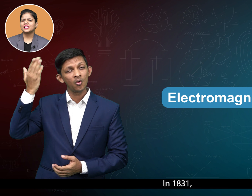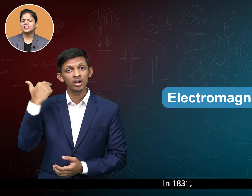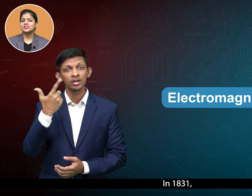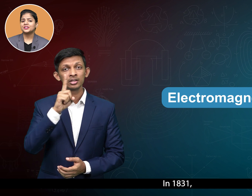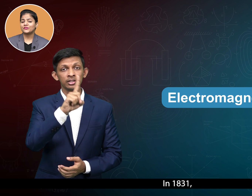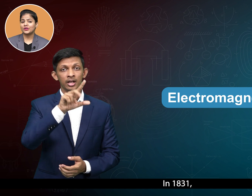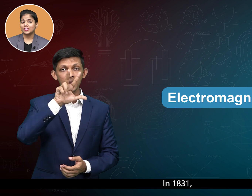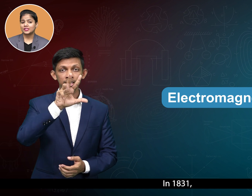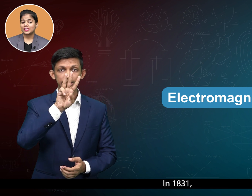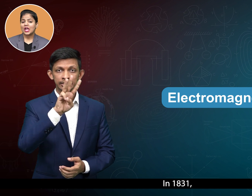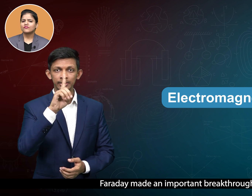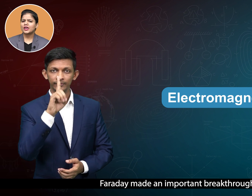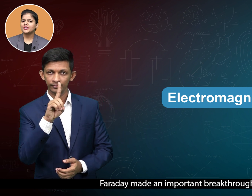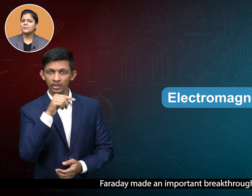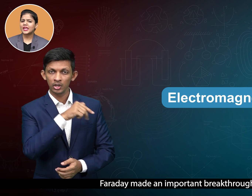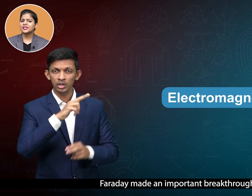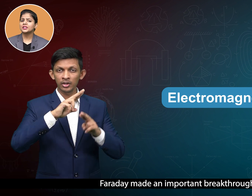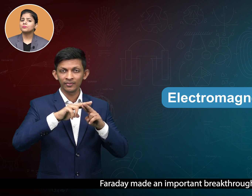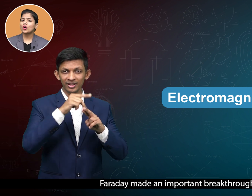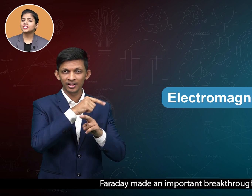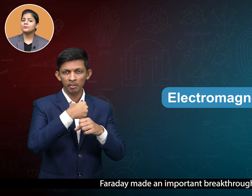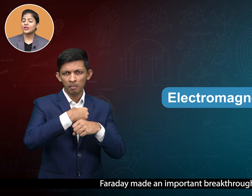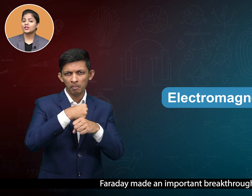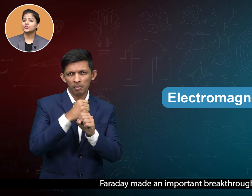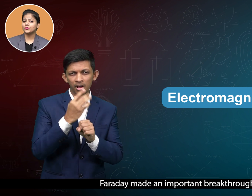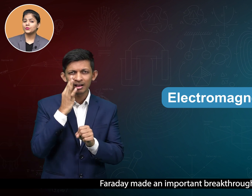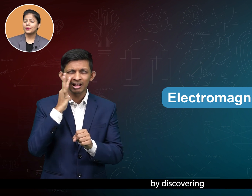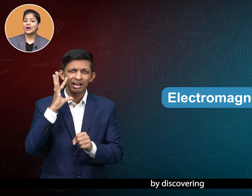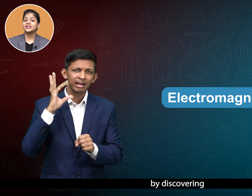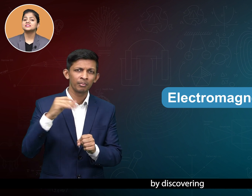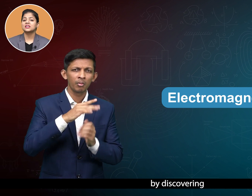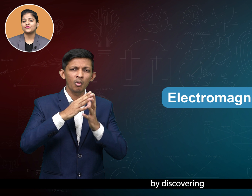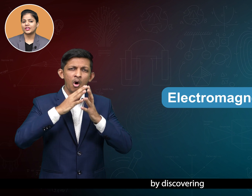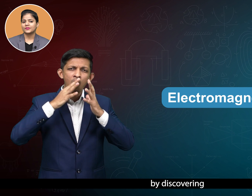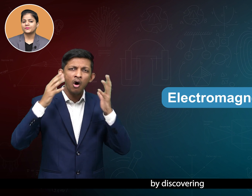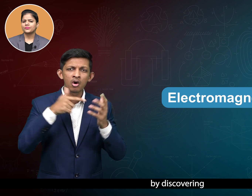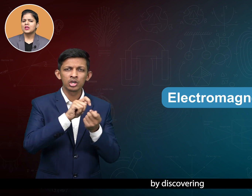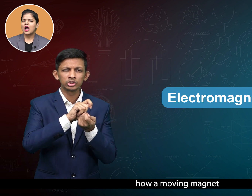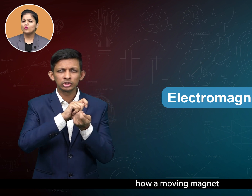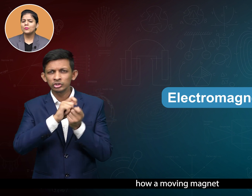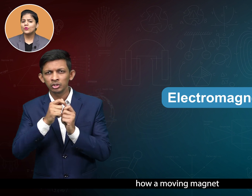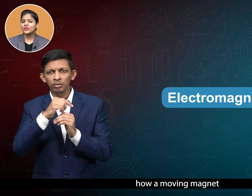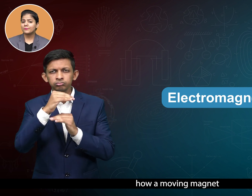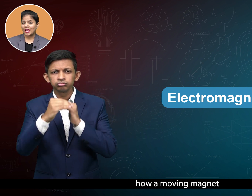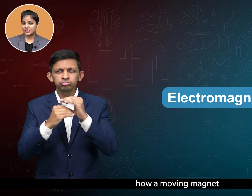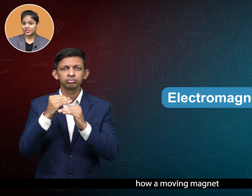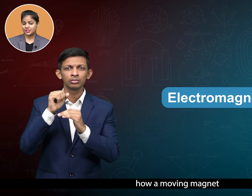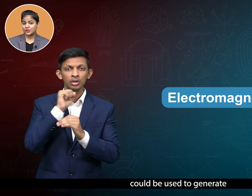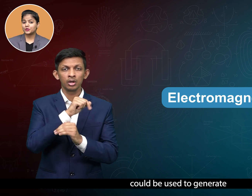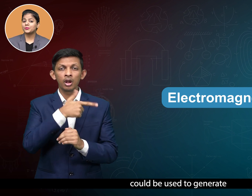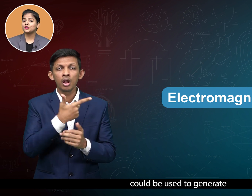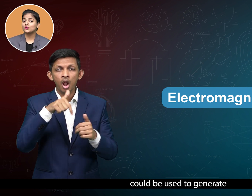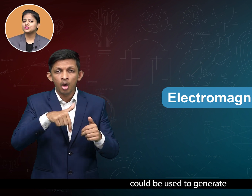In 1831, Faraday made an important breakthrough by discovering how a moving